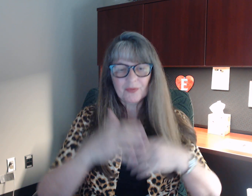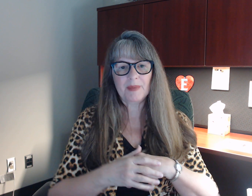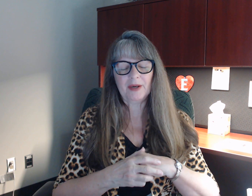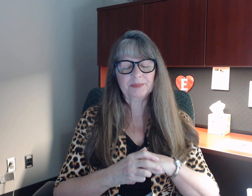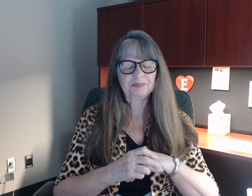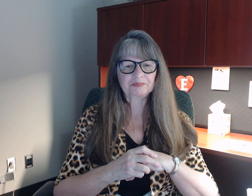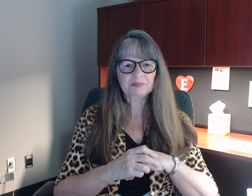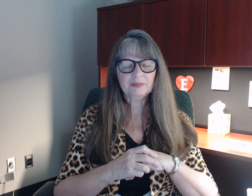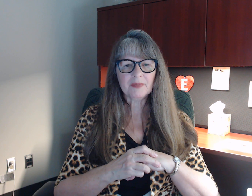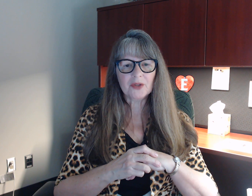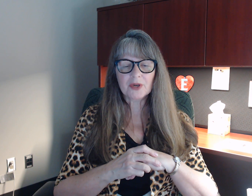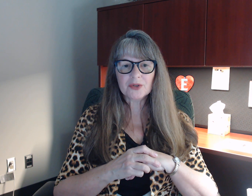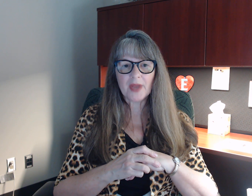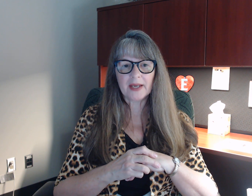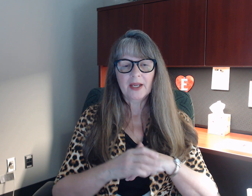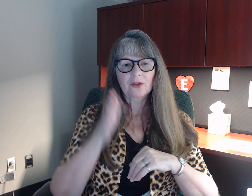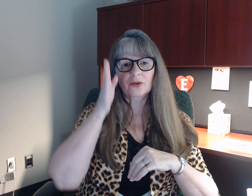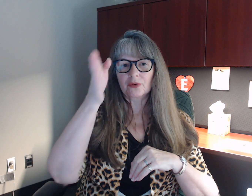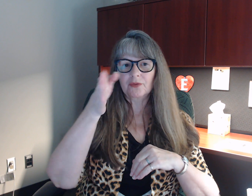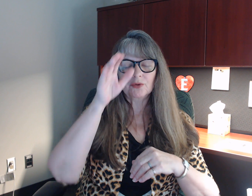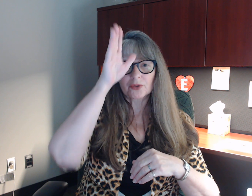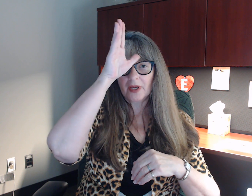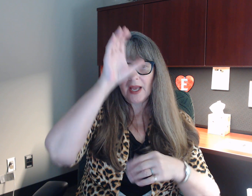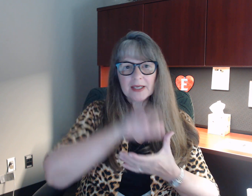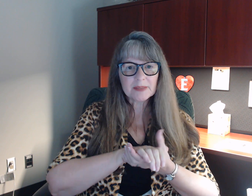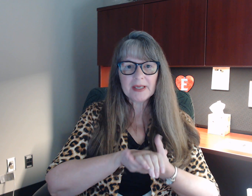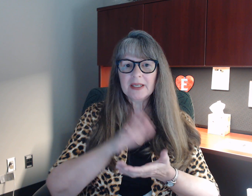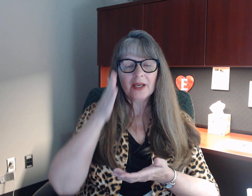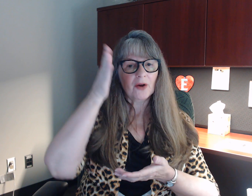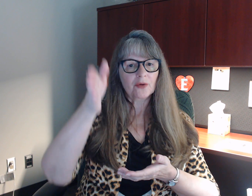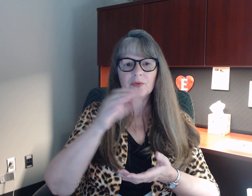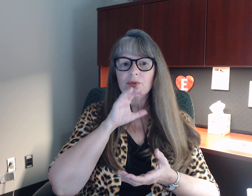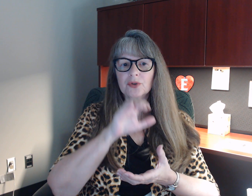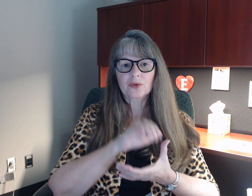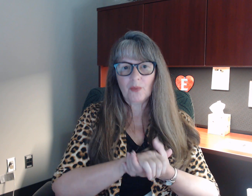male. You could do that. You could do it the future husband or the future wife.